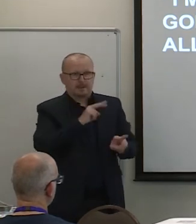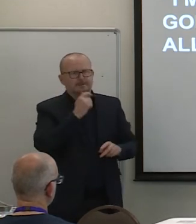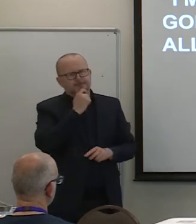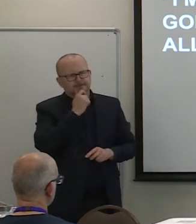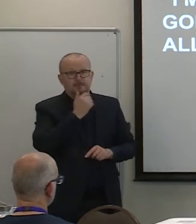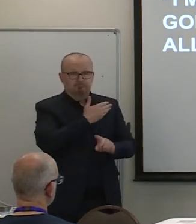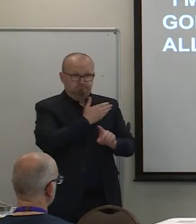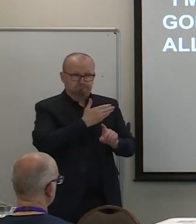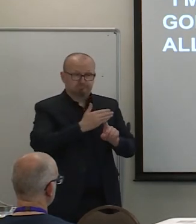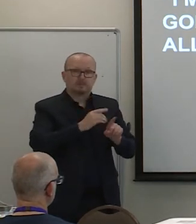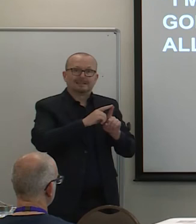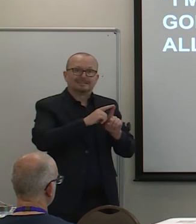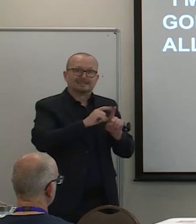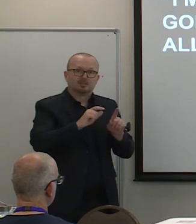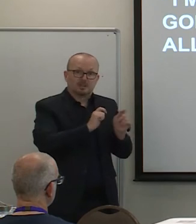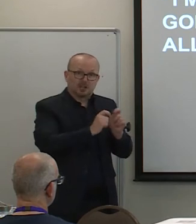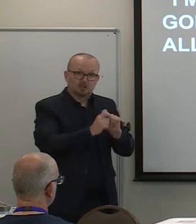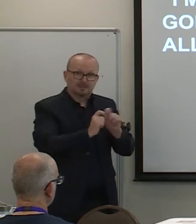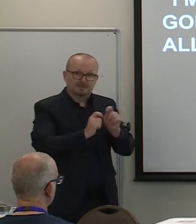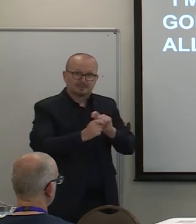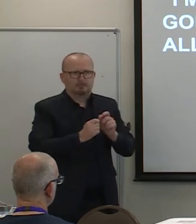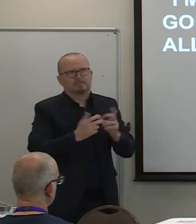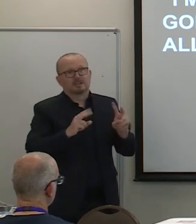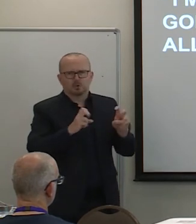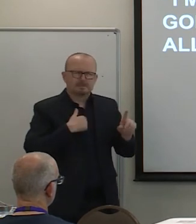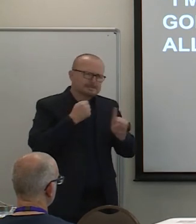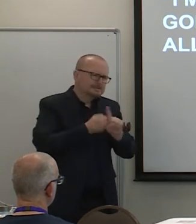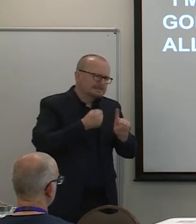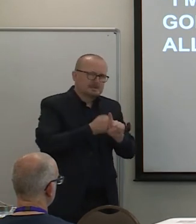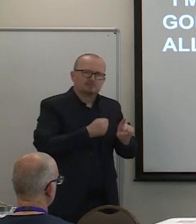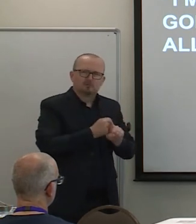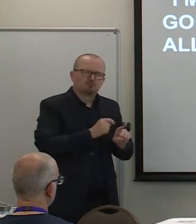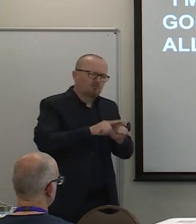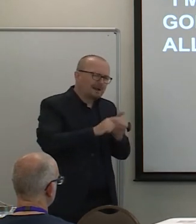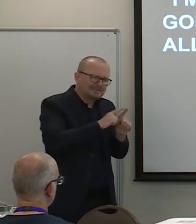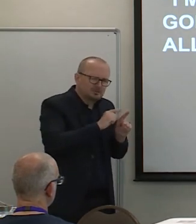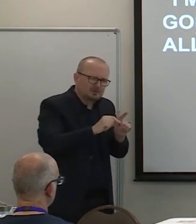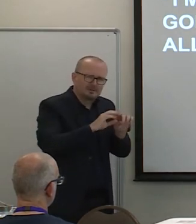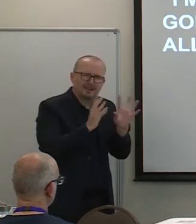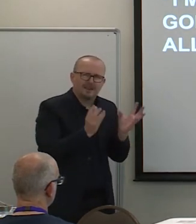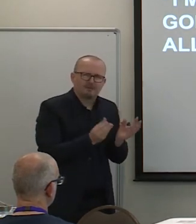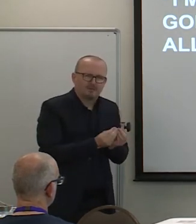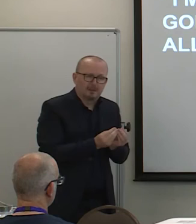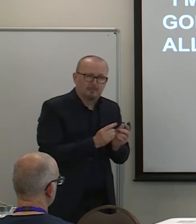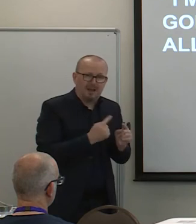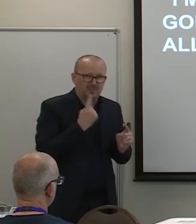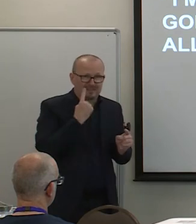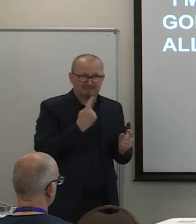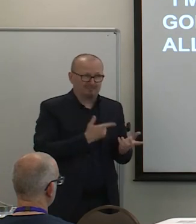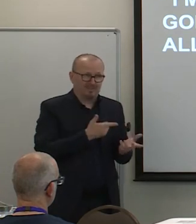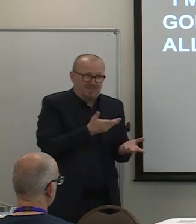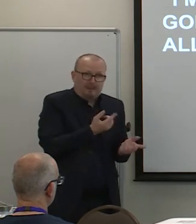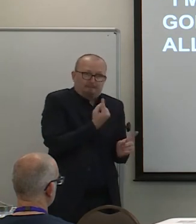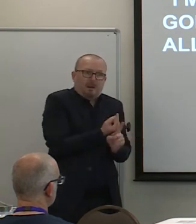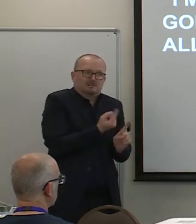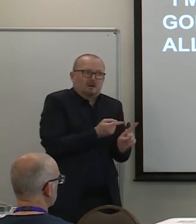And I've pushed for so long to try and digitize all the things. But I'm not really sure it's enough anymore. And I'm prepared